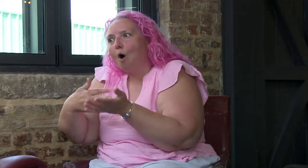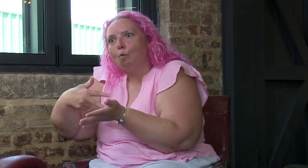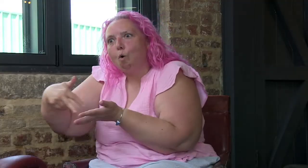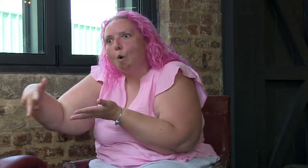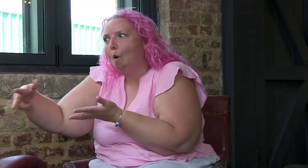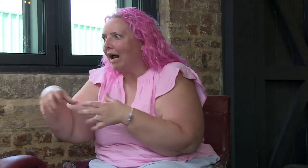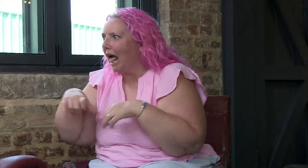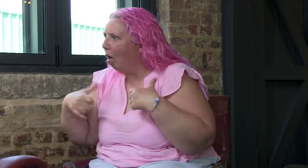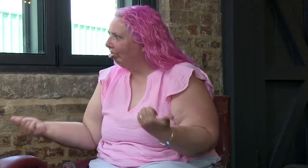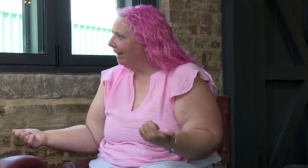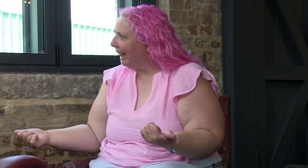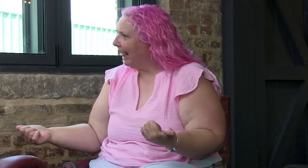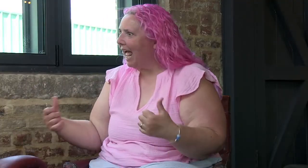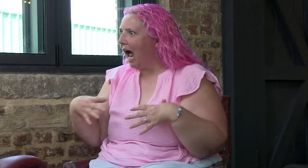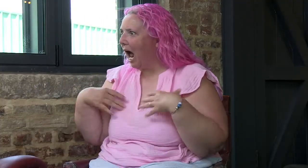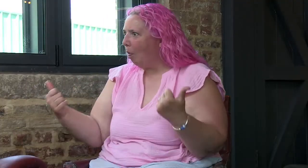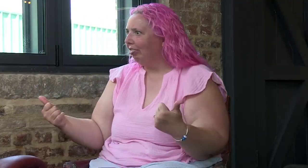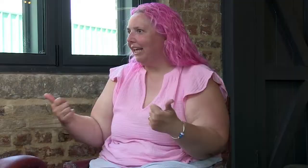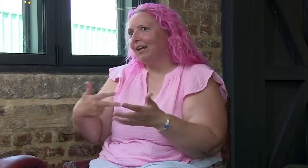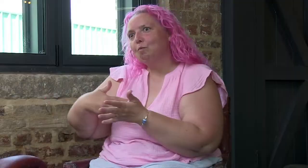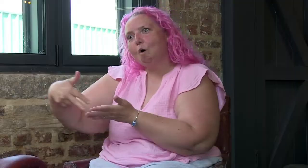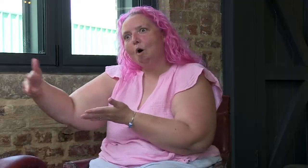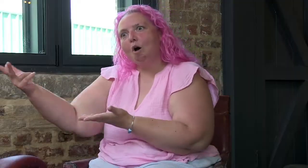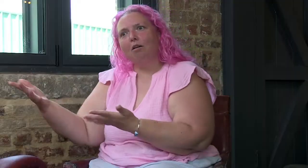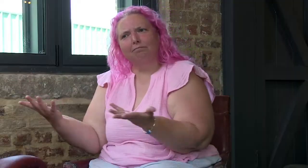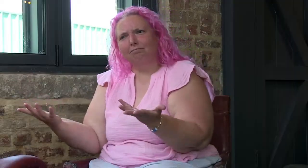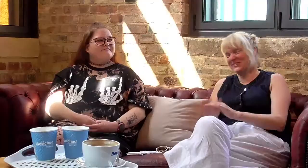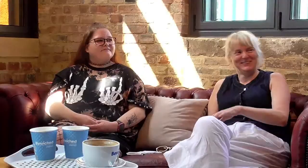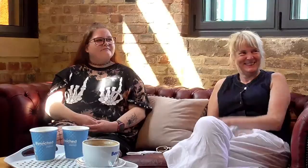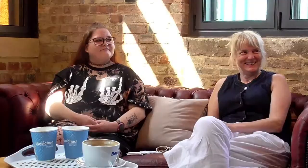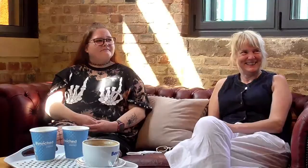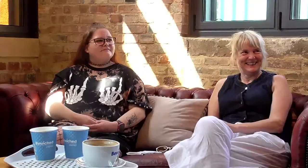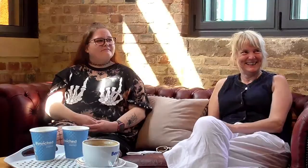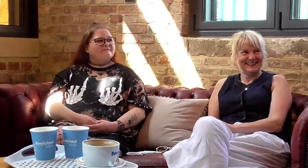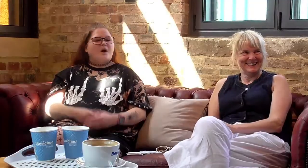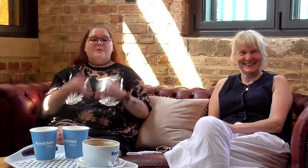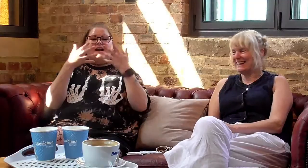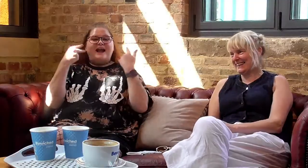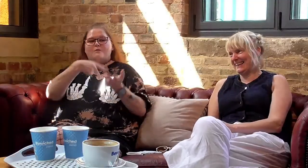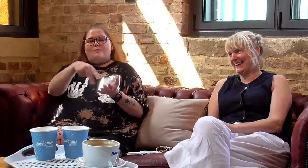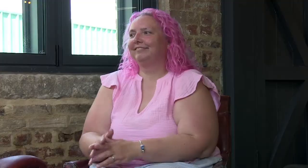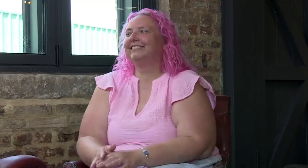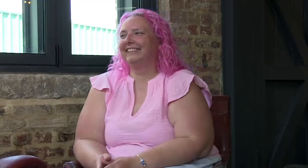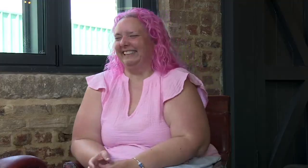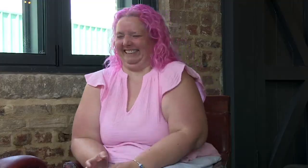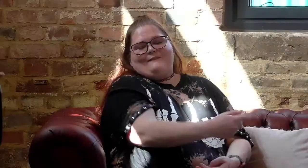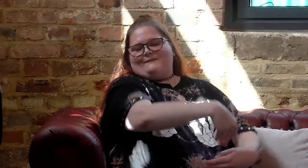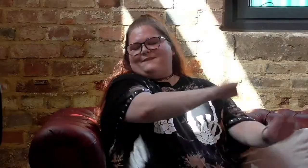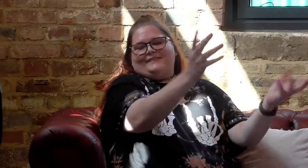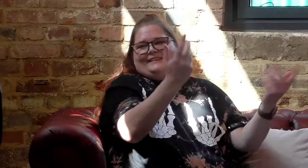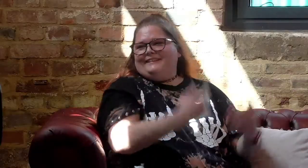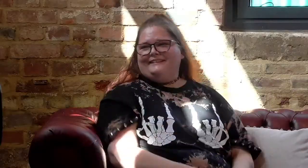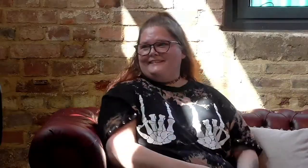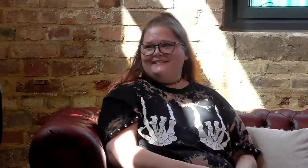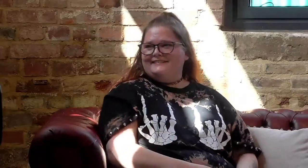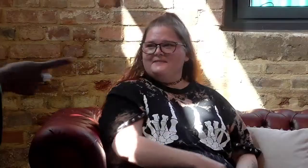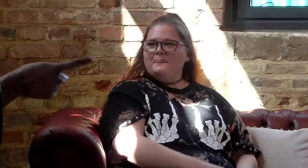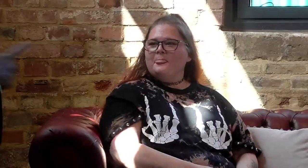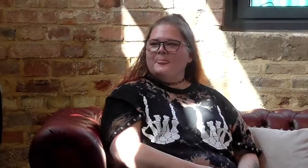wise hounds. You know, they walk and they're healthy, and that's really healthy as well. Going out for a walk. Yeah, but like the cats, you can just